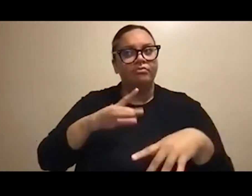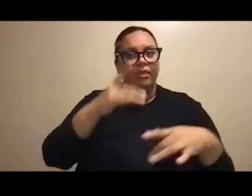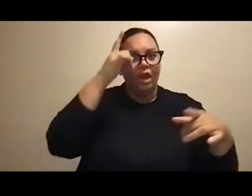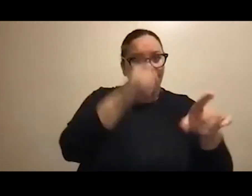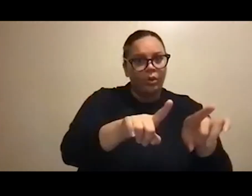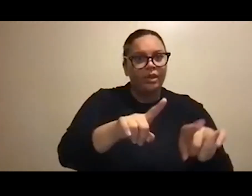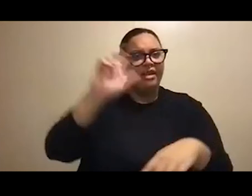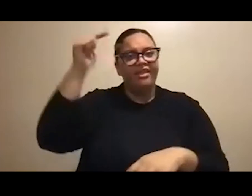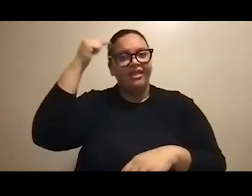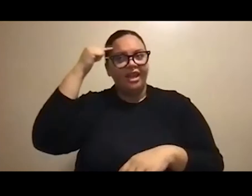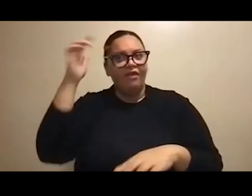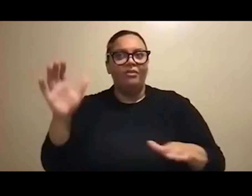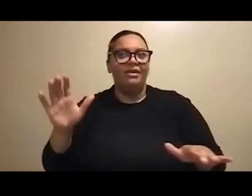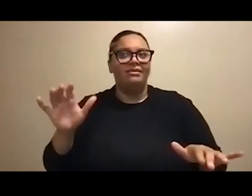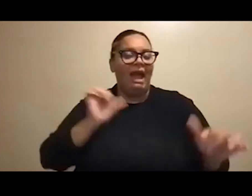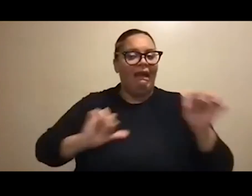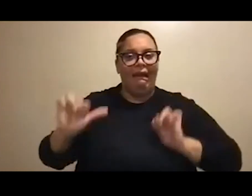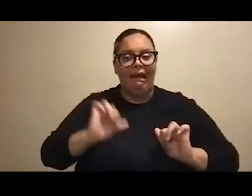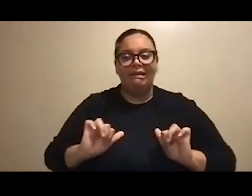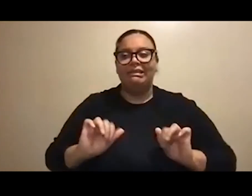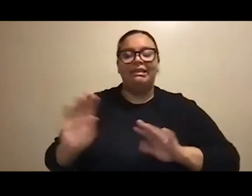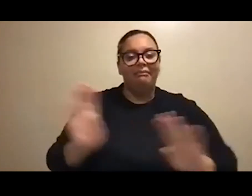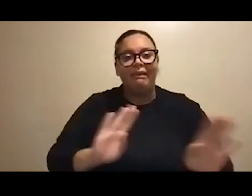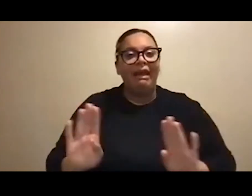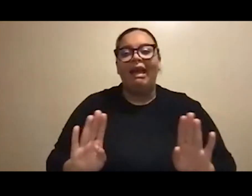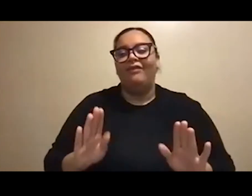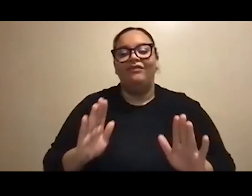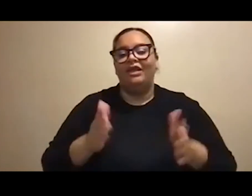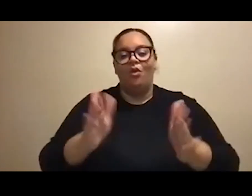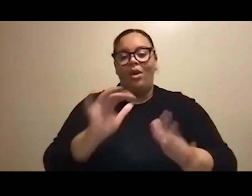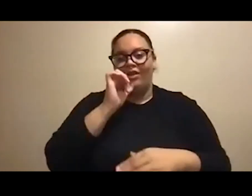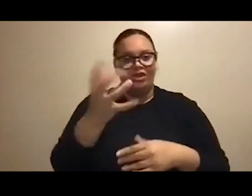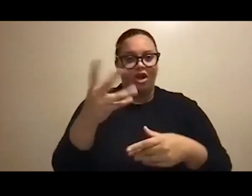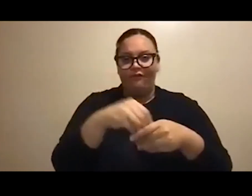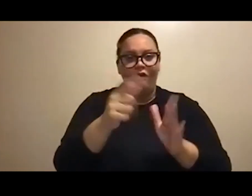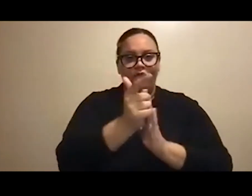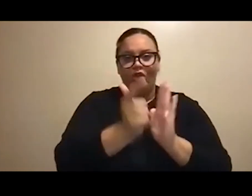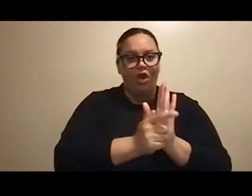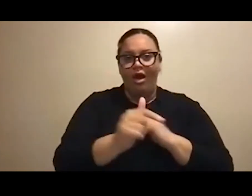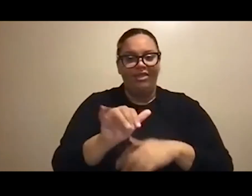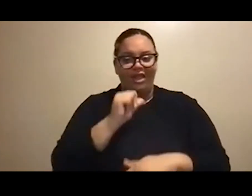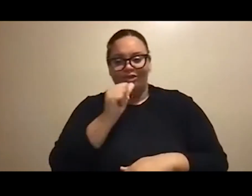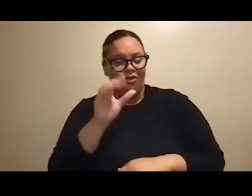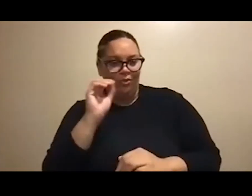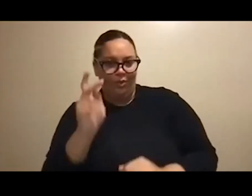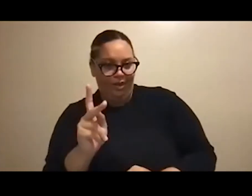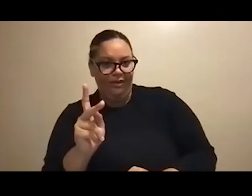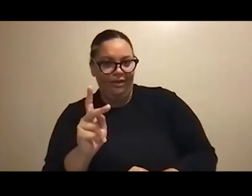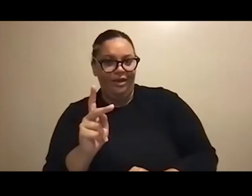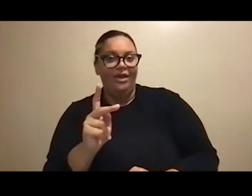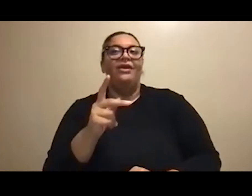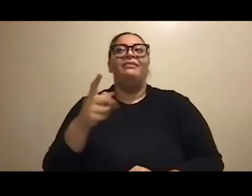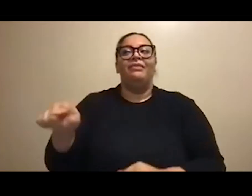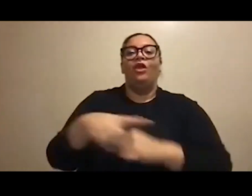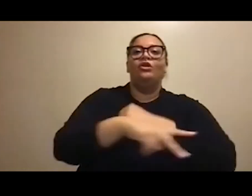acted arbitrarily in taking away the law. In one case, it was a sawed-off shotgun, for instance, in taking away the